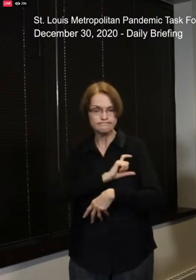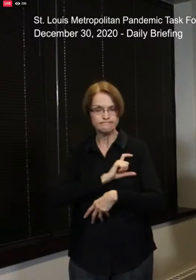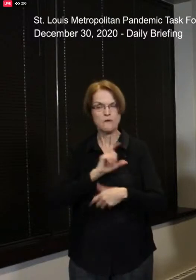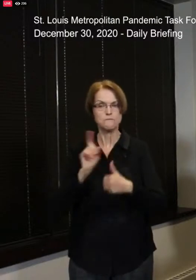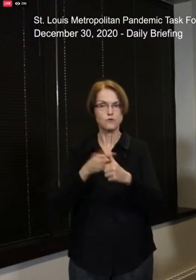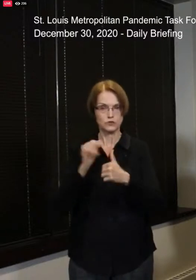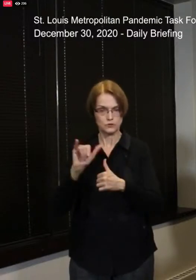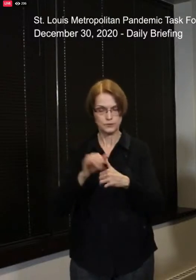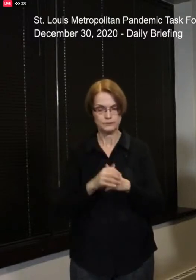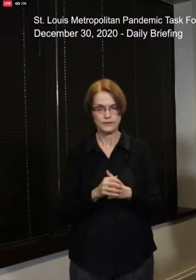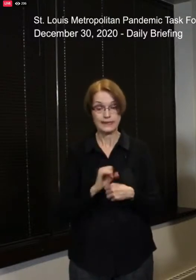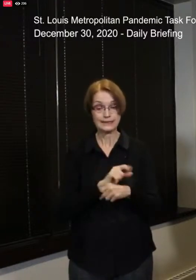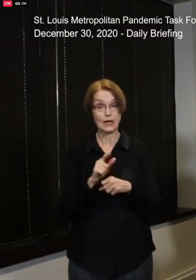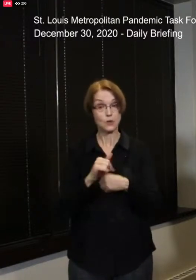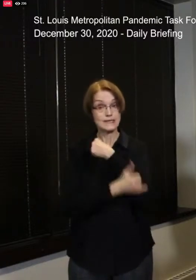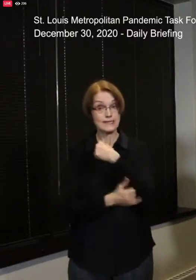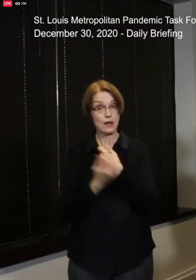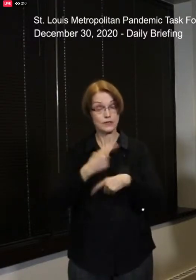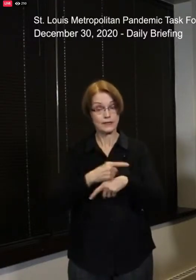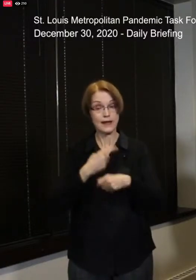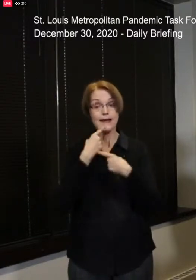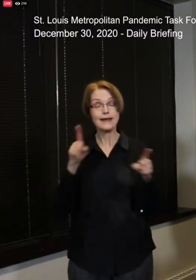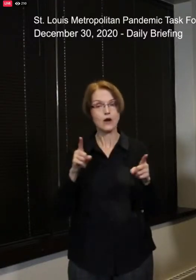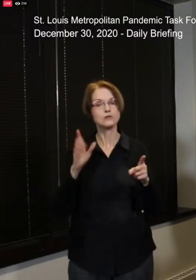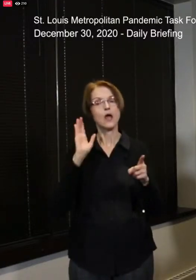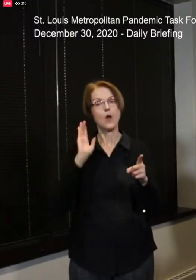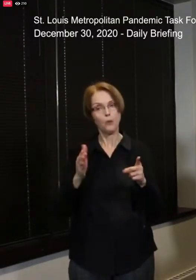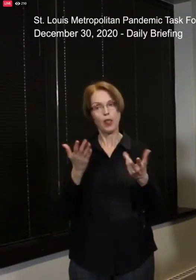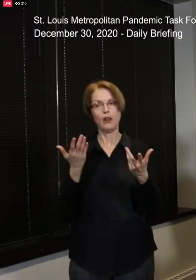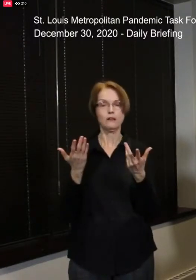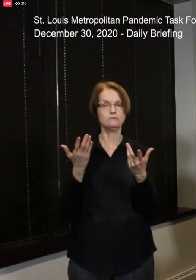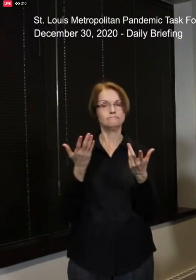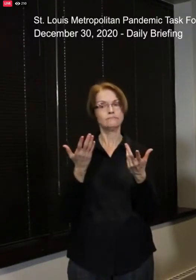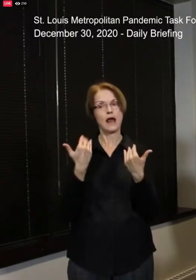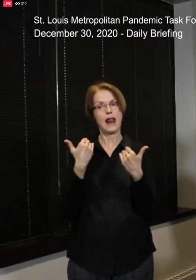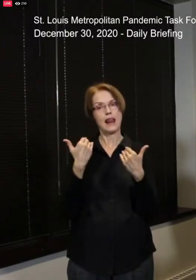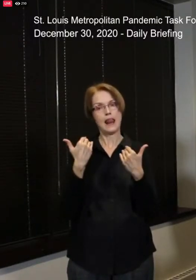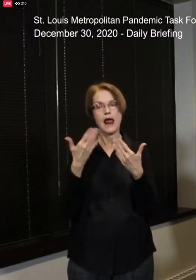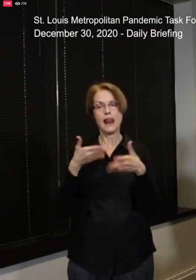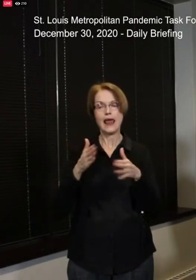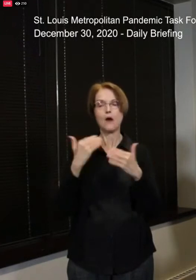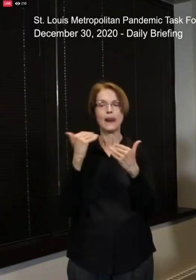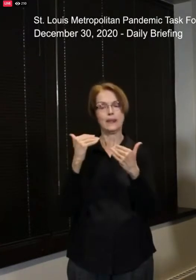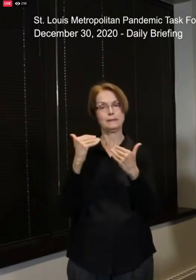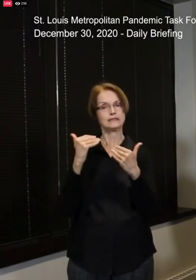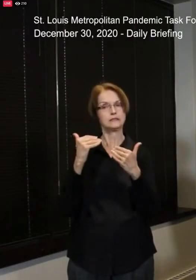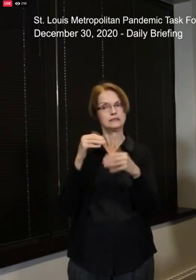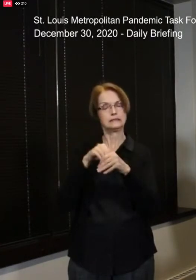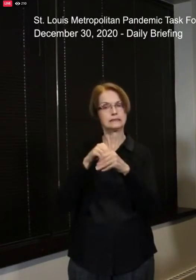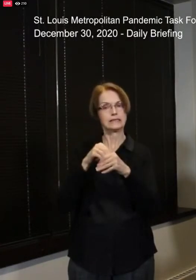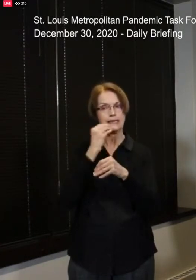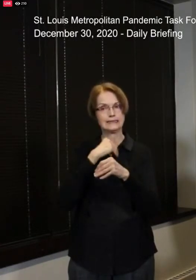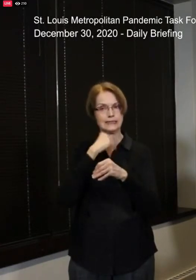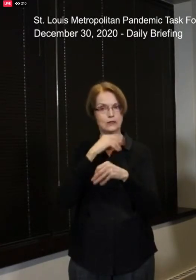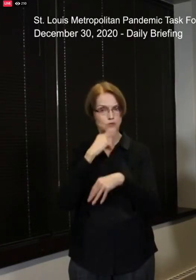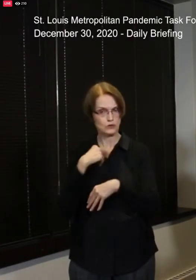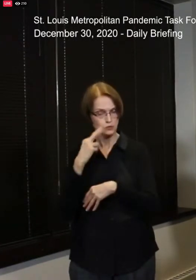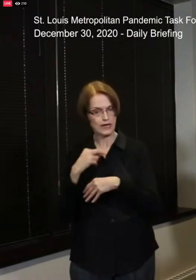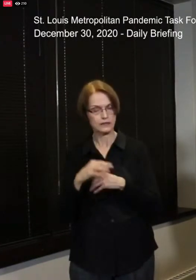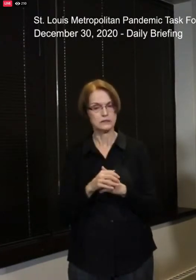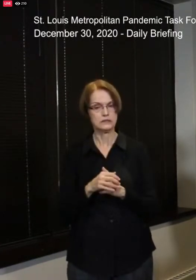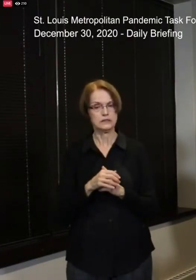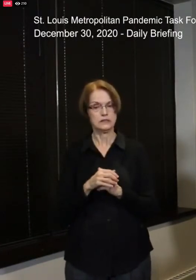St. Louis County today announced it is relaxing restrictions to allow for limited indoor dining at restaurants. What does current data indicate